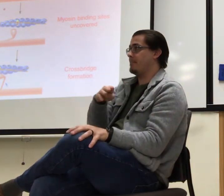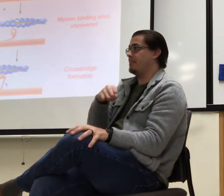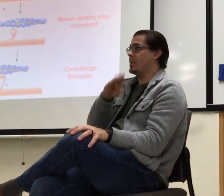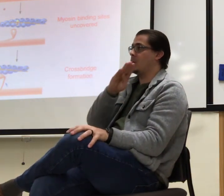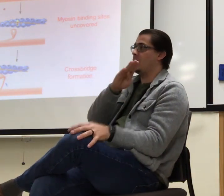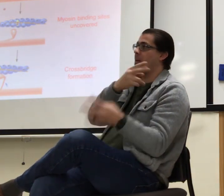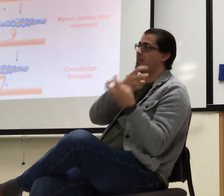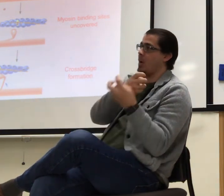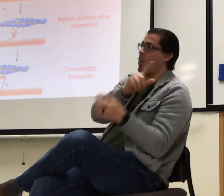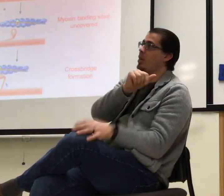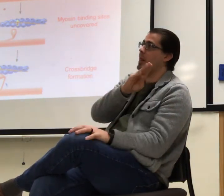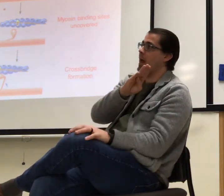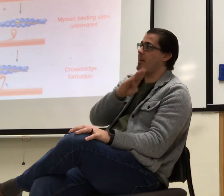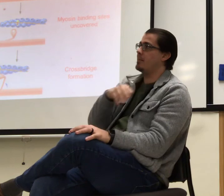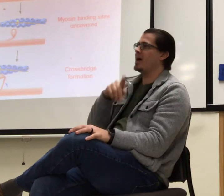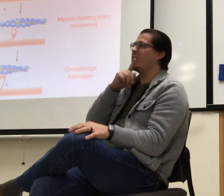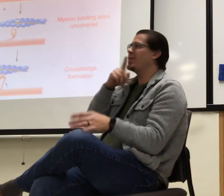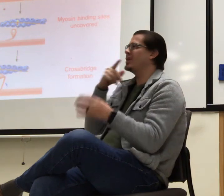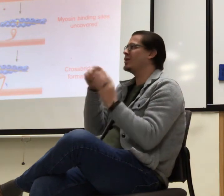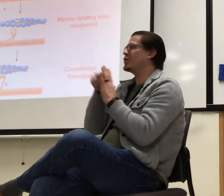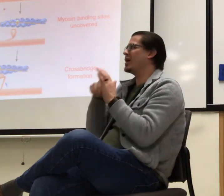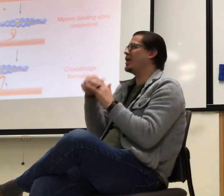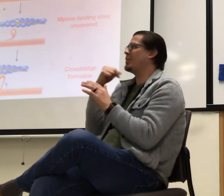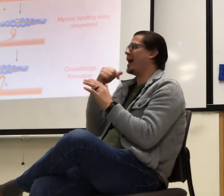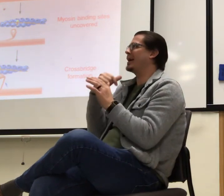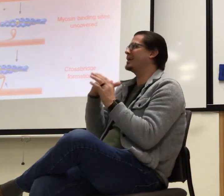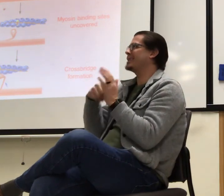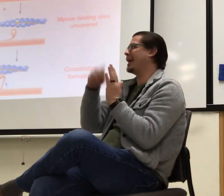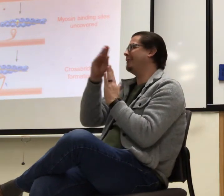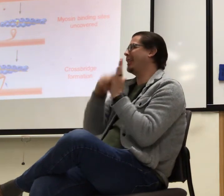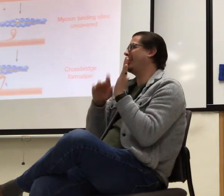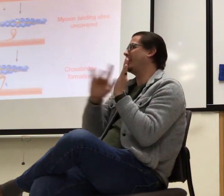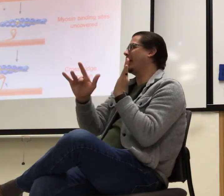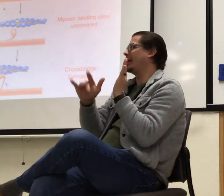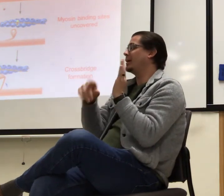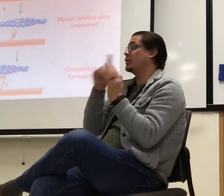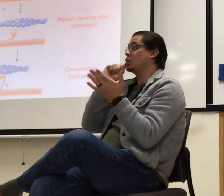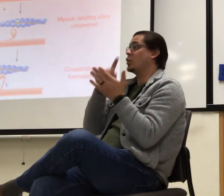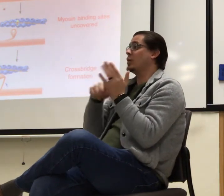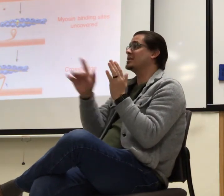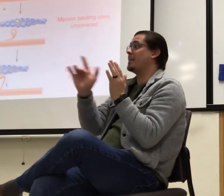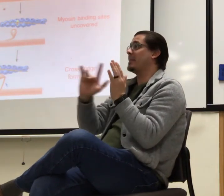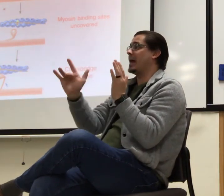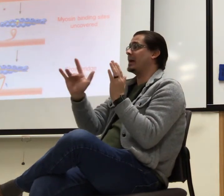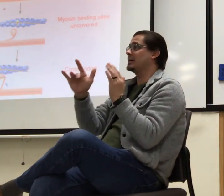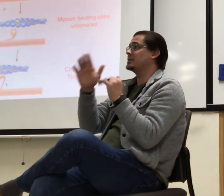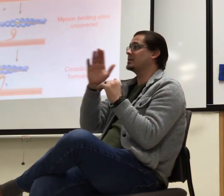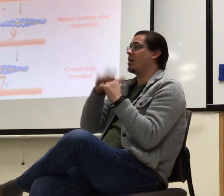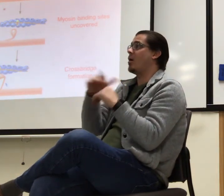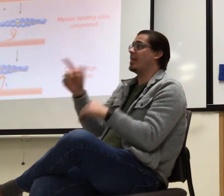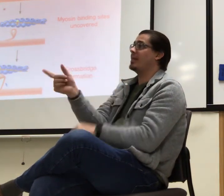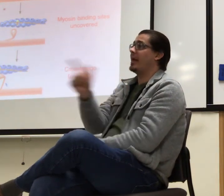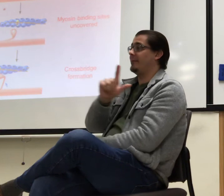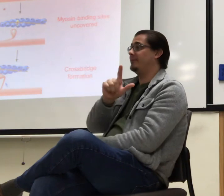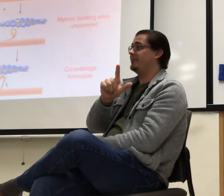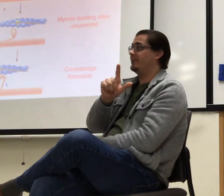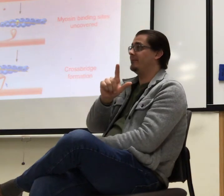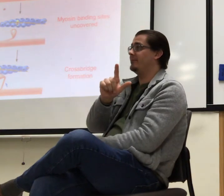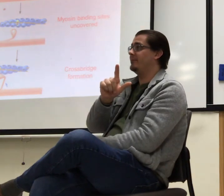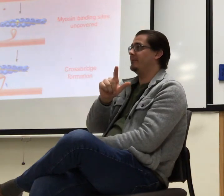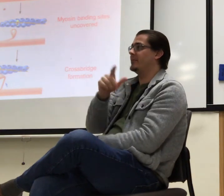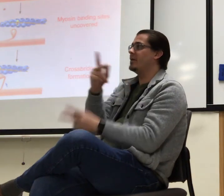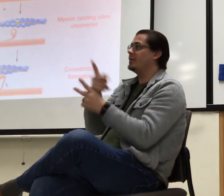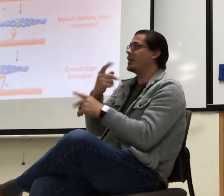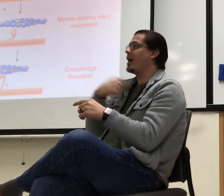Bone. Really what I grade is on the back, it's like fill in the blank. Notice I put the blanks on the left side, because if you figured out,